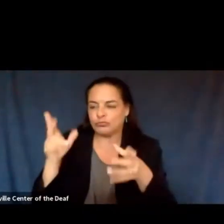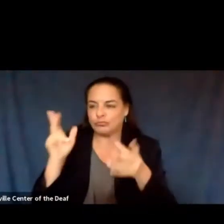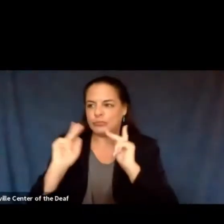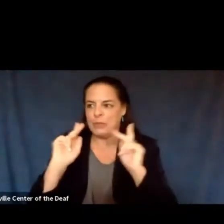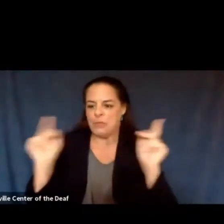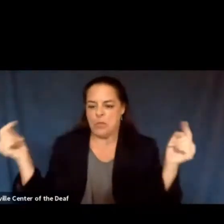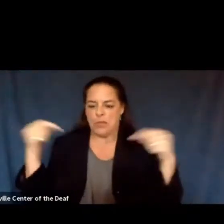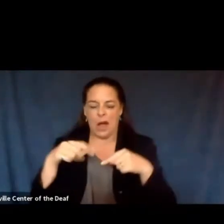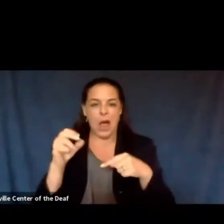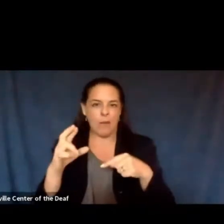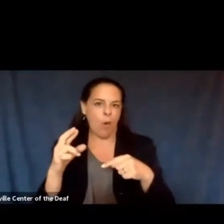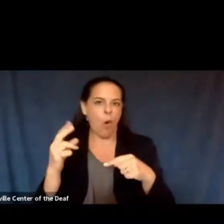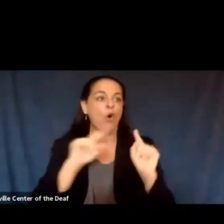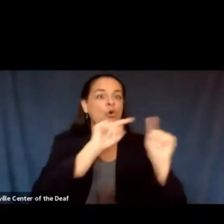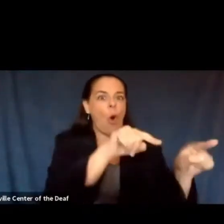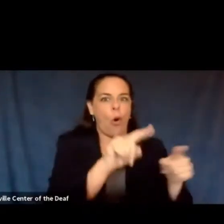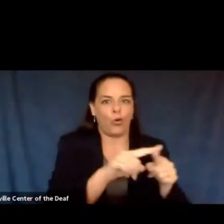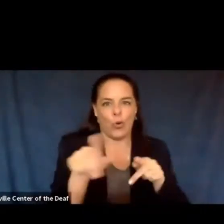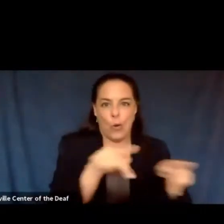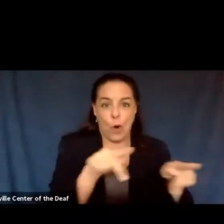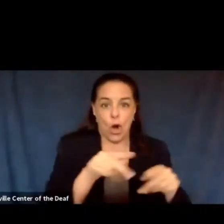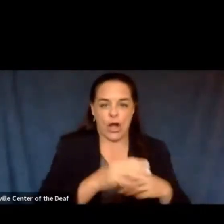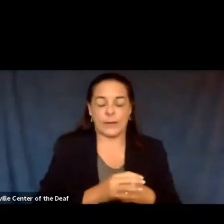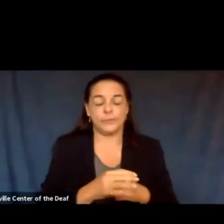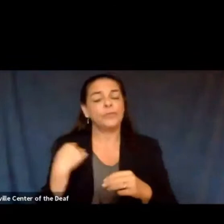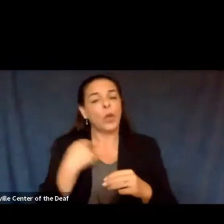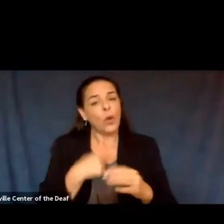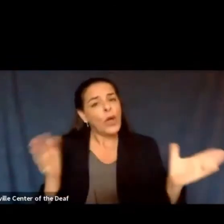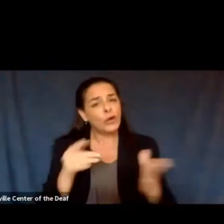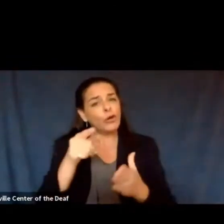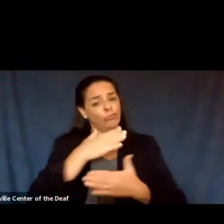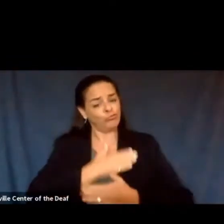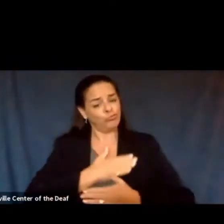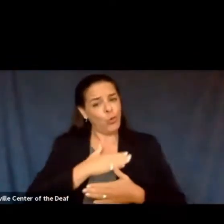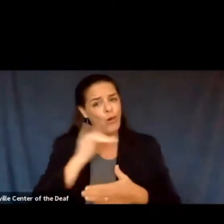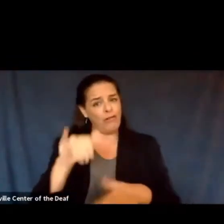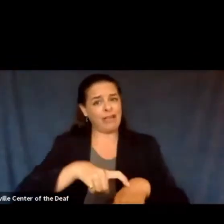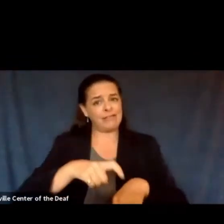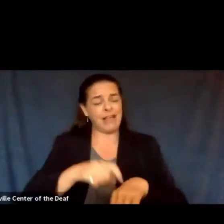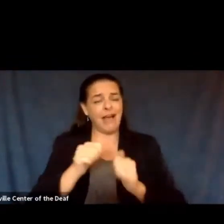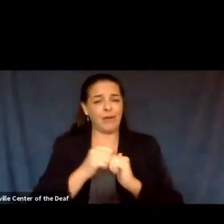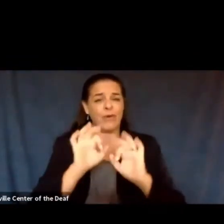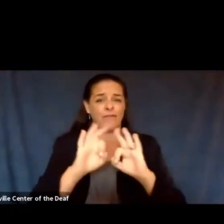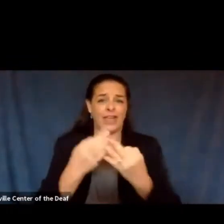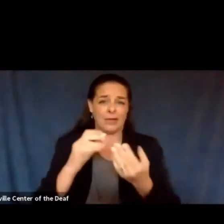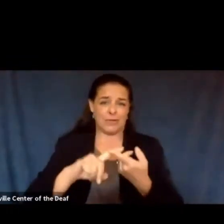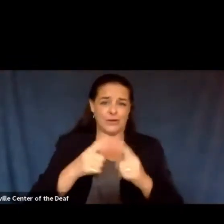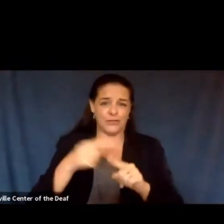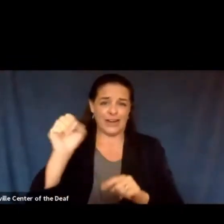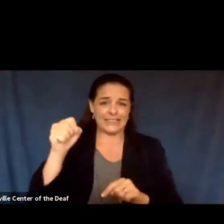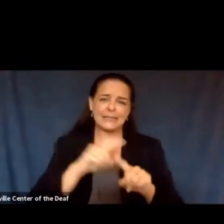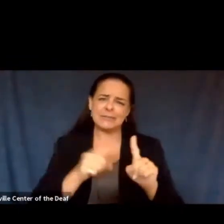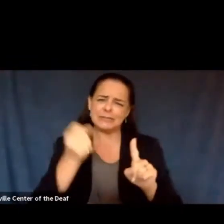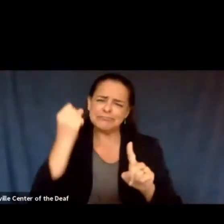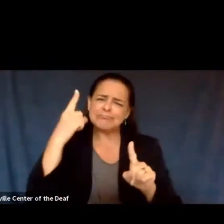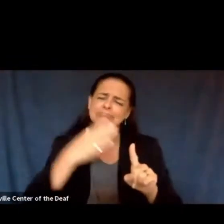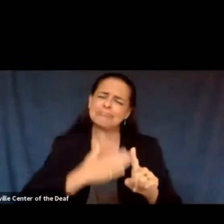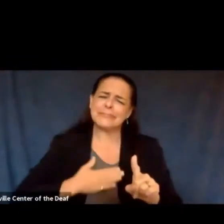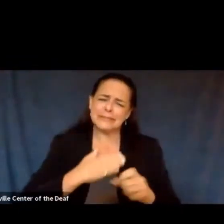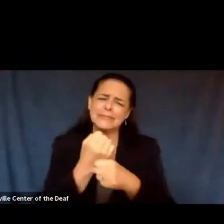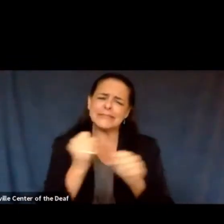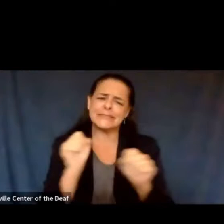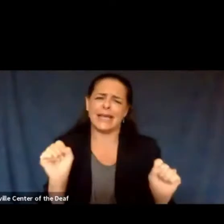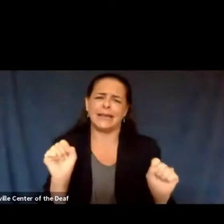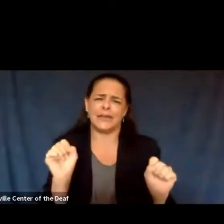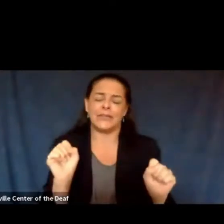a watch party. We encourage you to enjoy this time with your family and friends, but we want you to do it in a safe manner. If